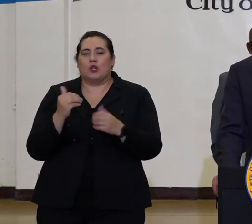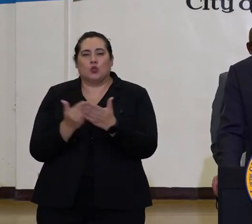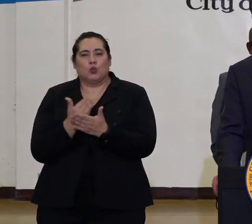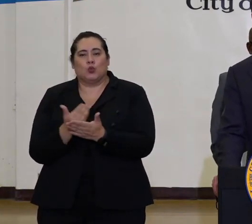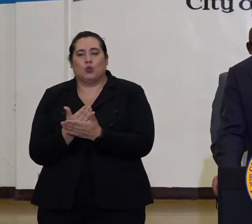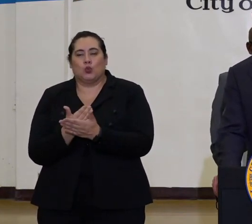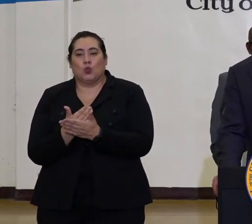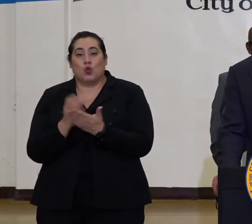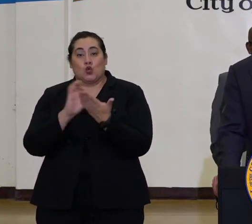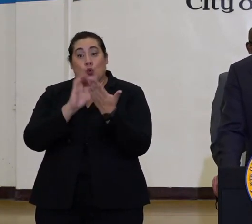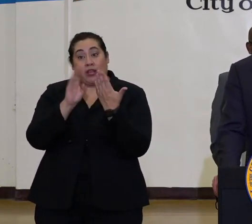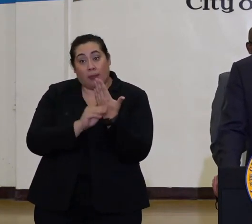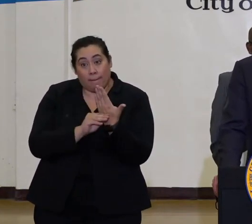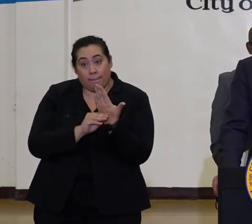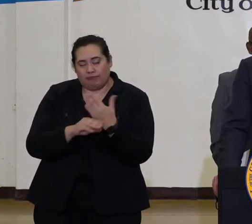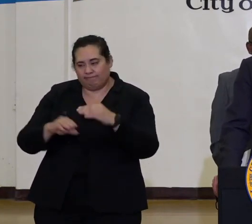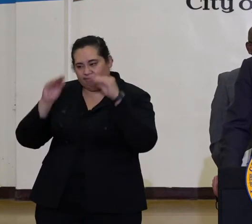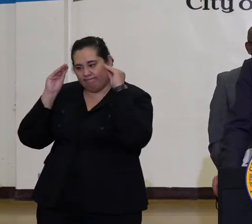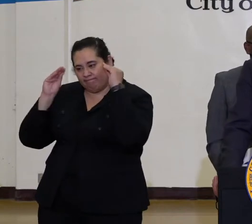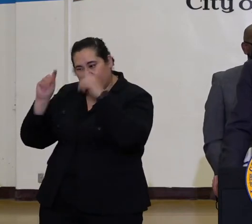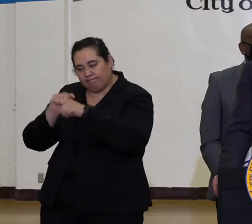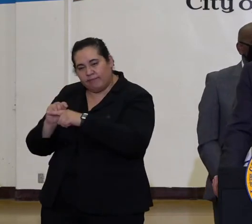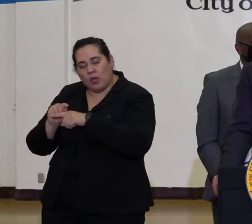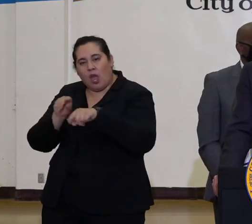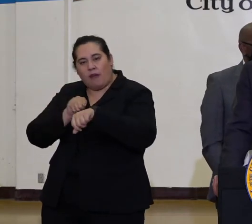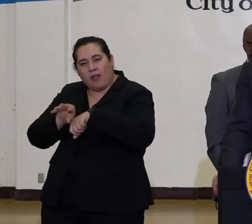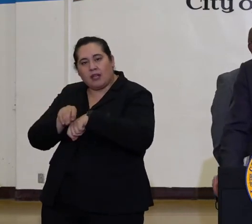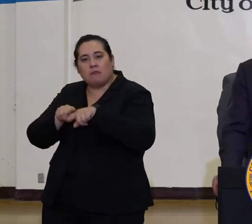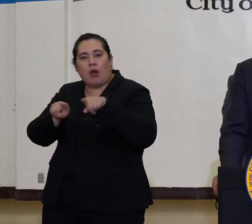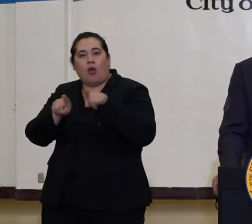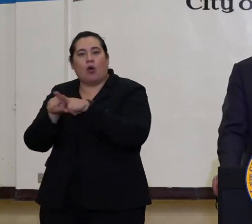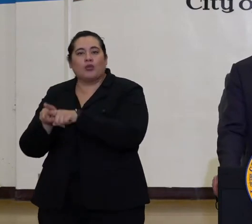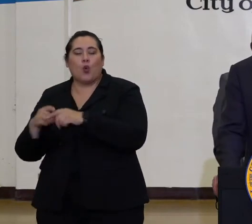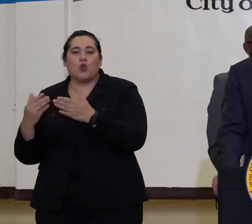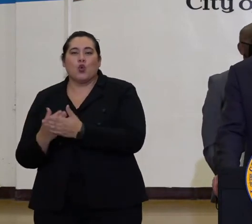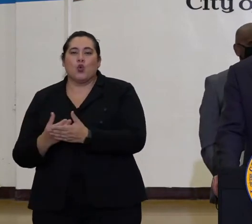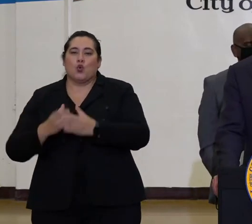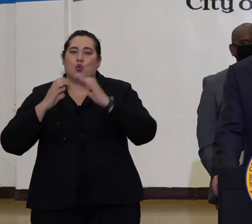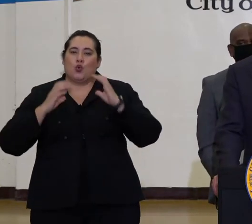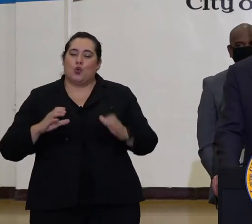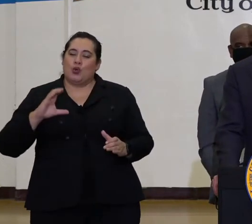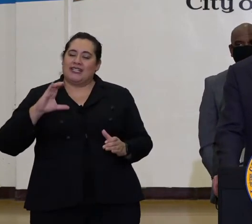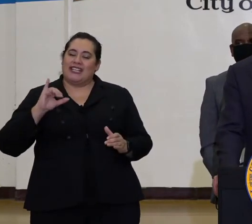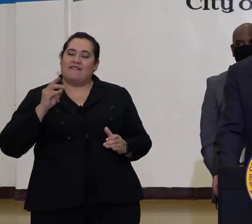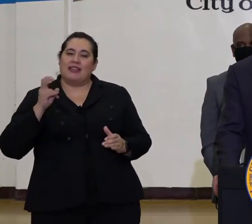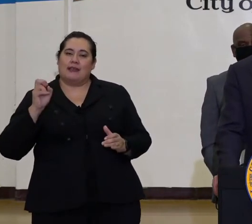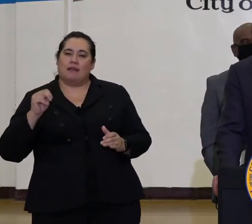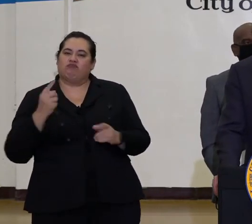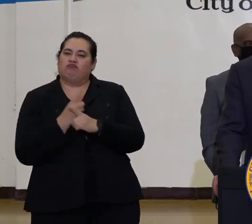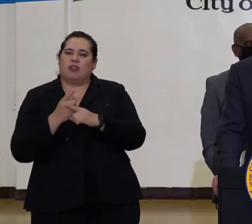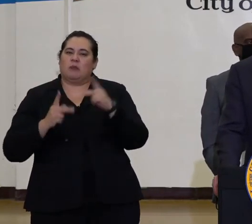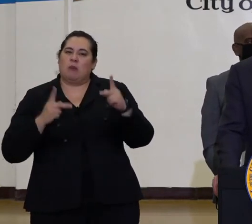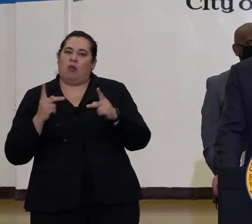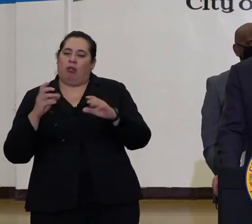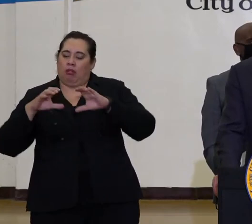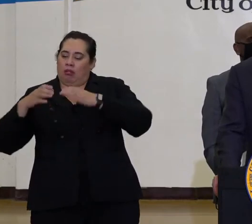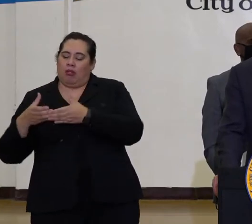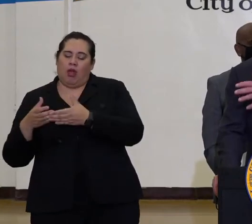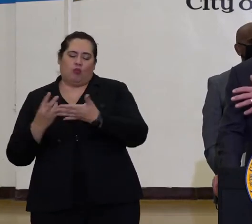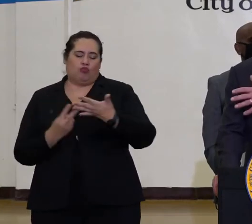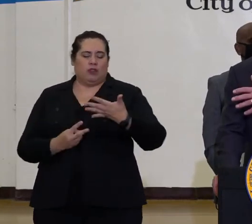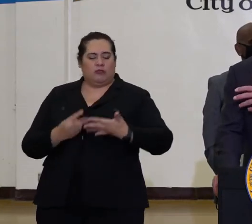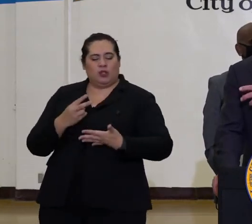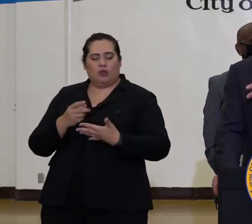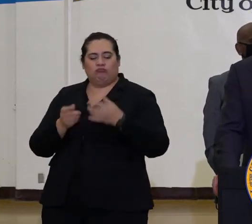new curriculum and advise, but also creating a new civilian body to review and